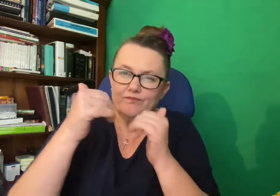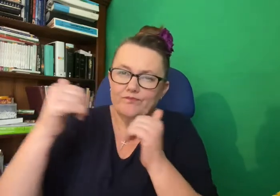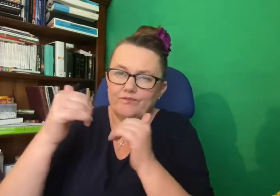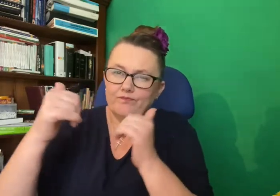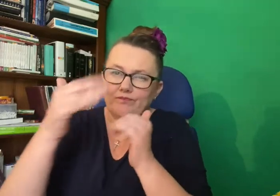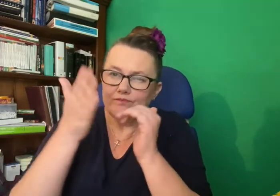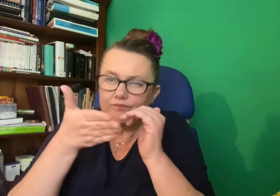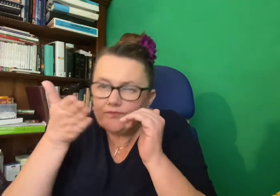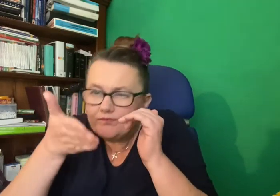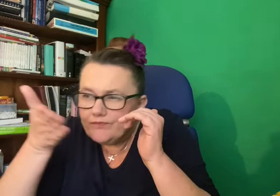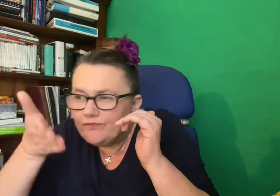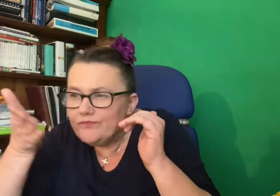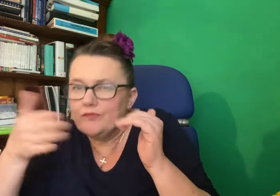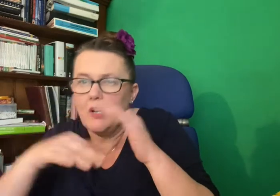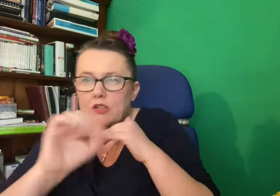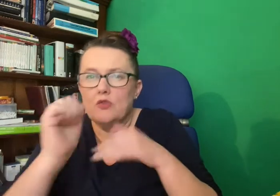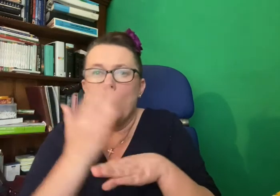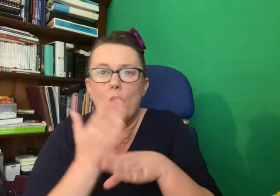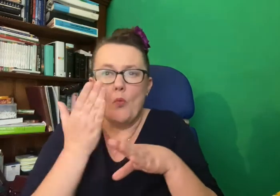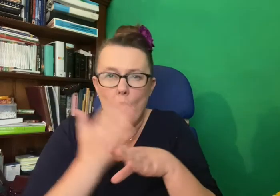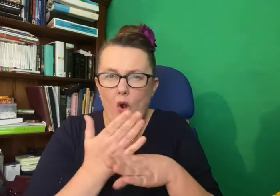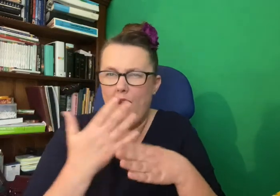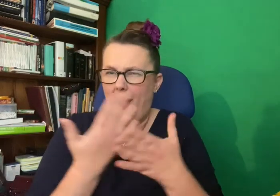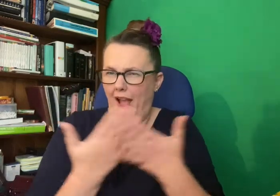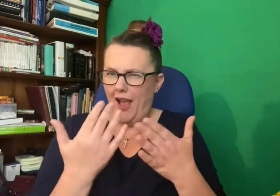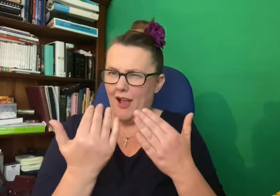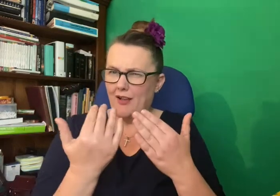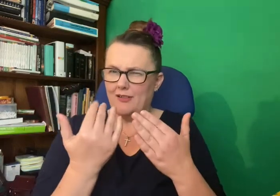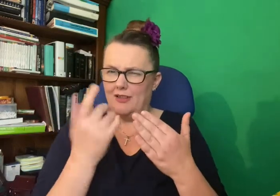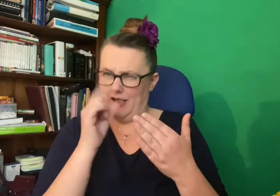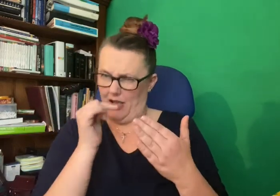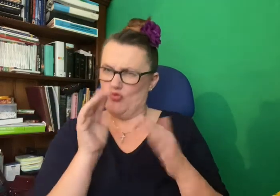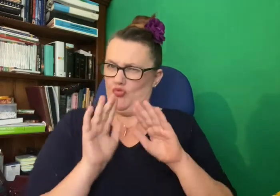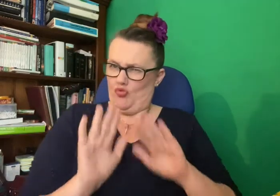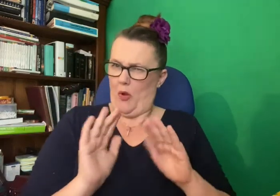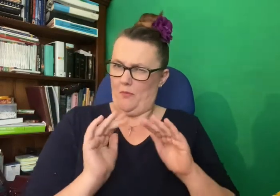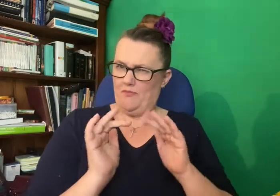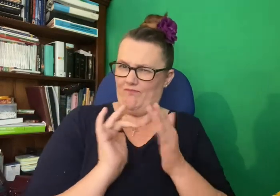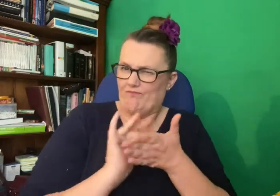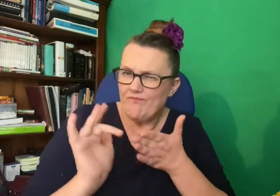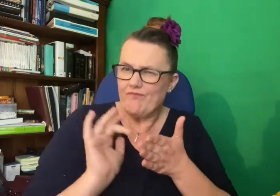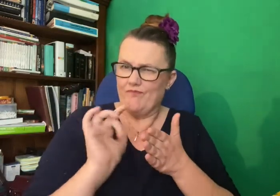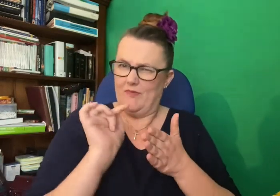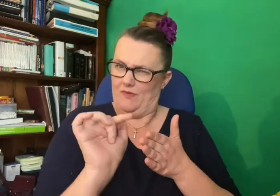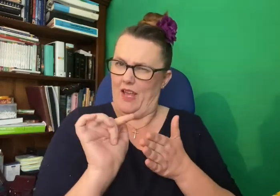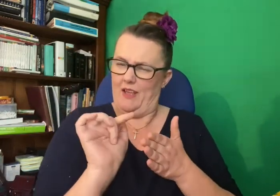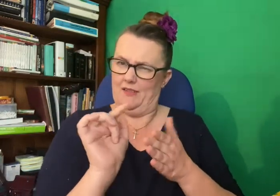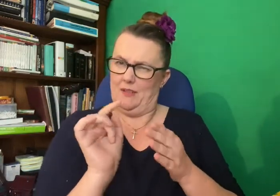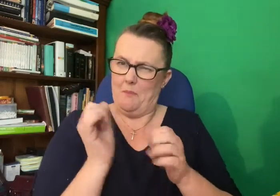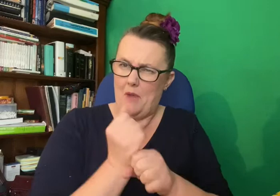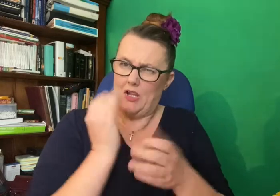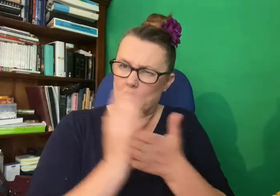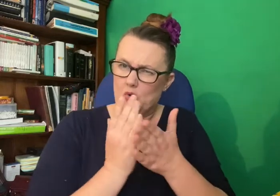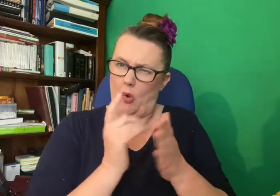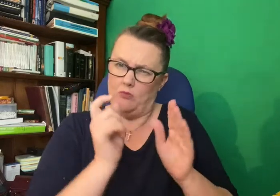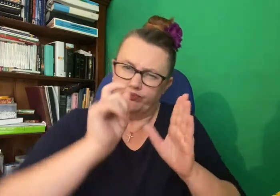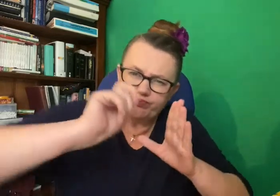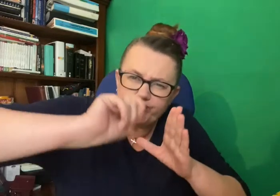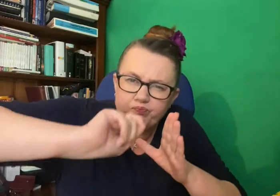of white gaps in your work. So how do you stop that from happening? How do you